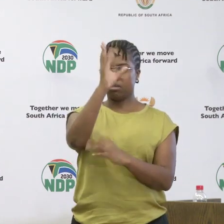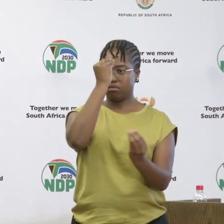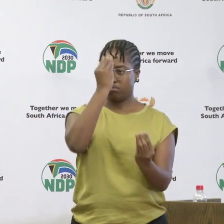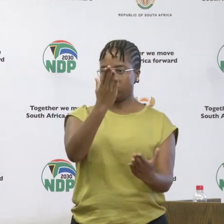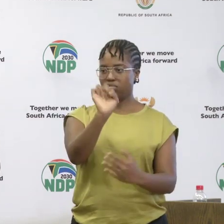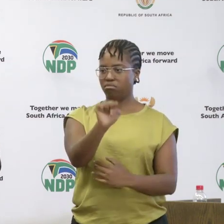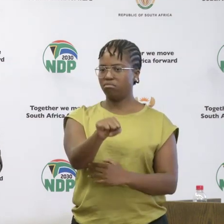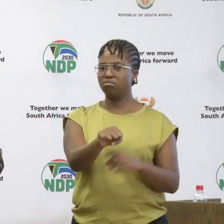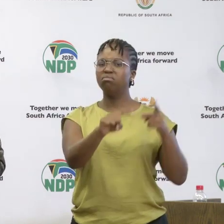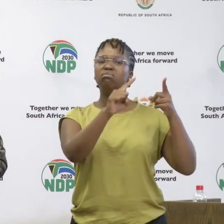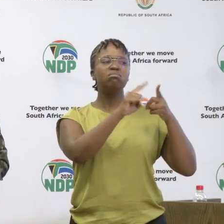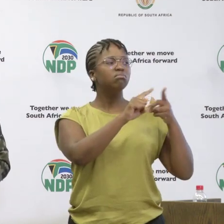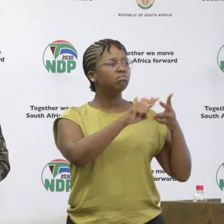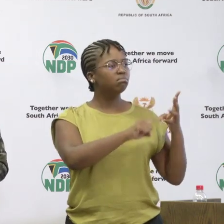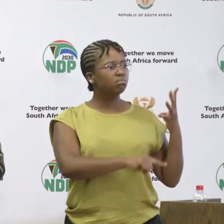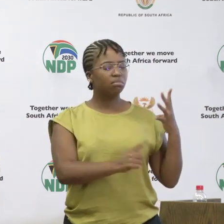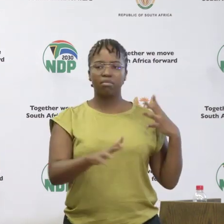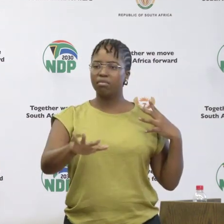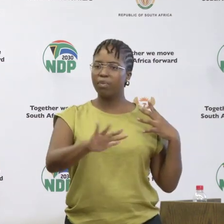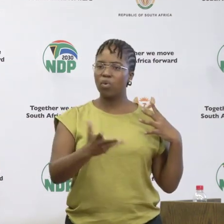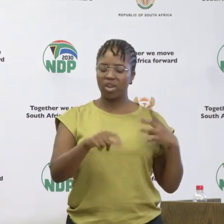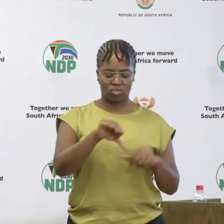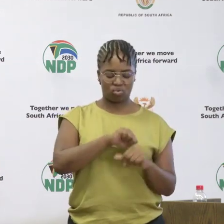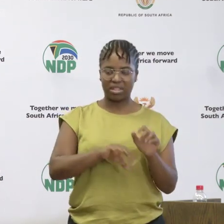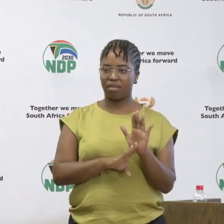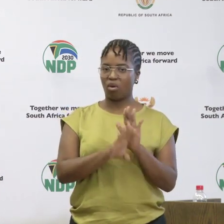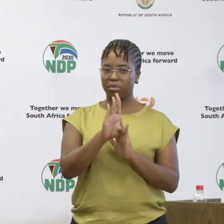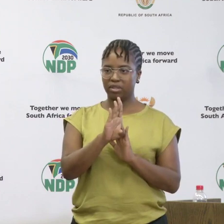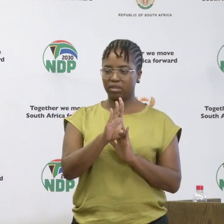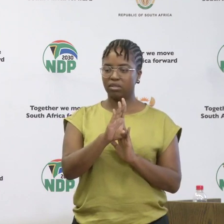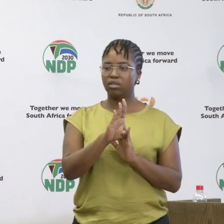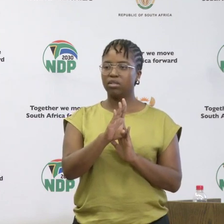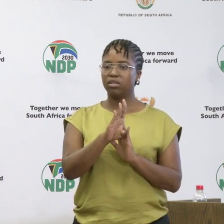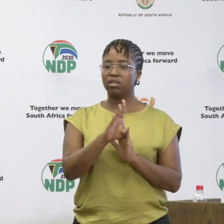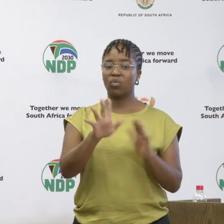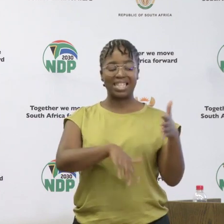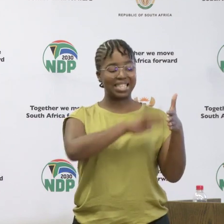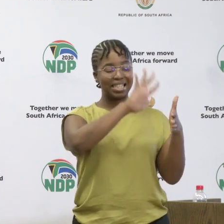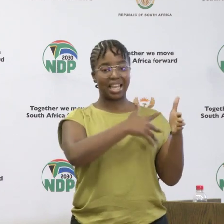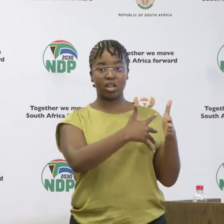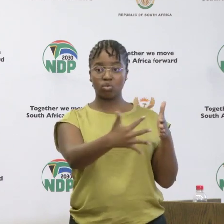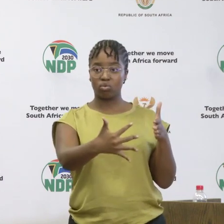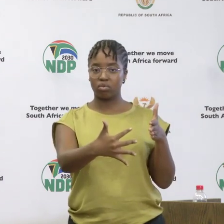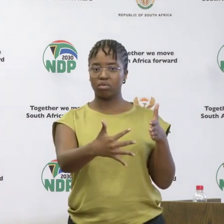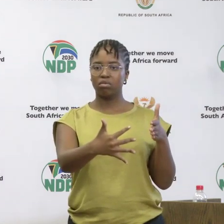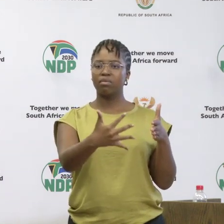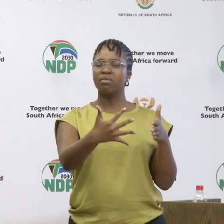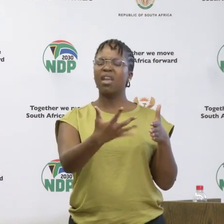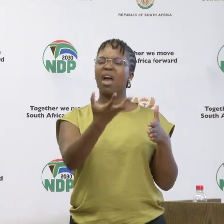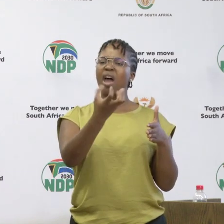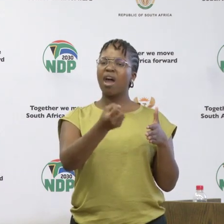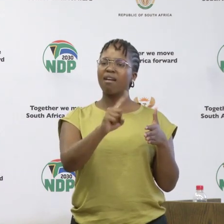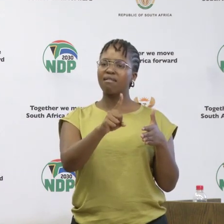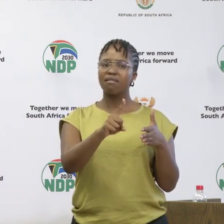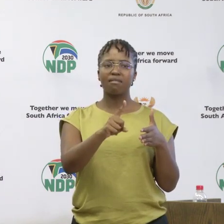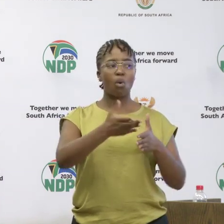that specifically looks into the areas of social development. The schedule for it covers the areas